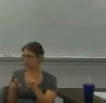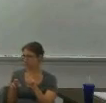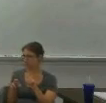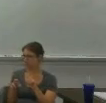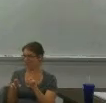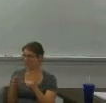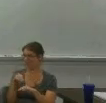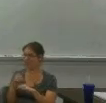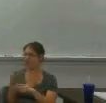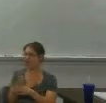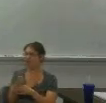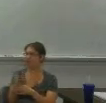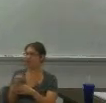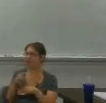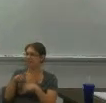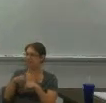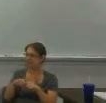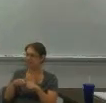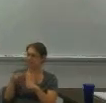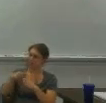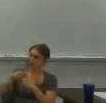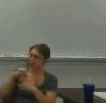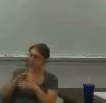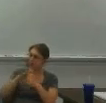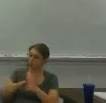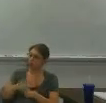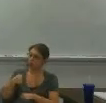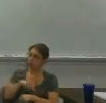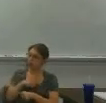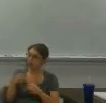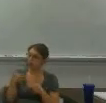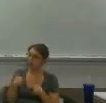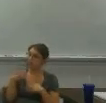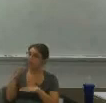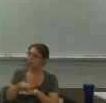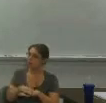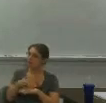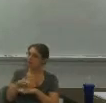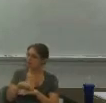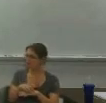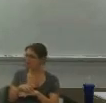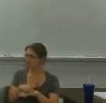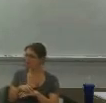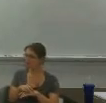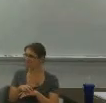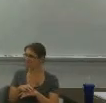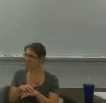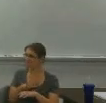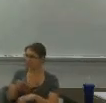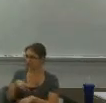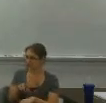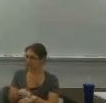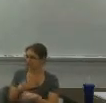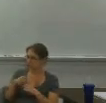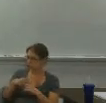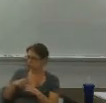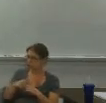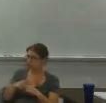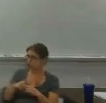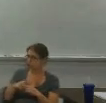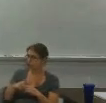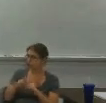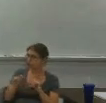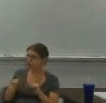the range of temperatures and pressures that we have on Earth. Right, so it can go into all three of those forms, and so it's essentially at a triple point,